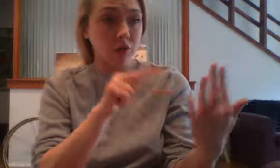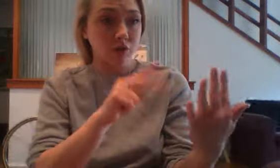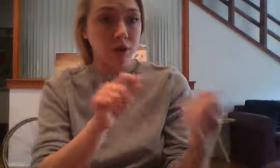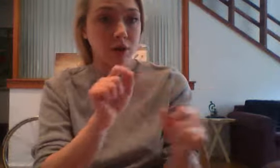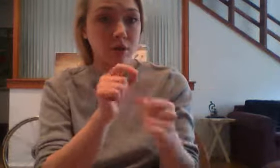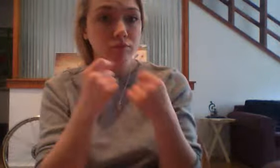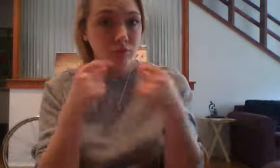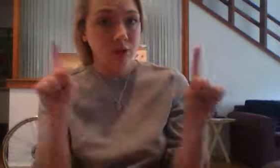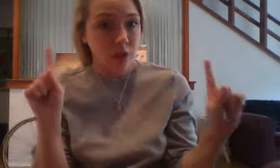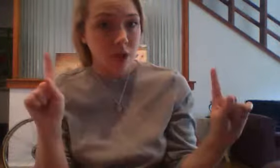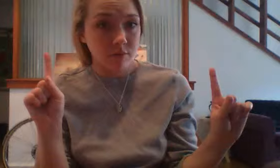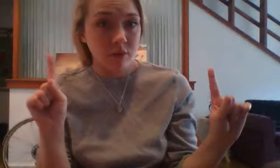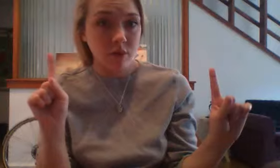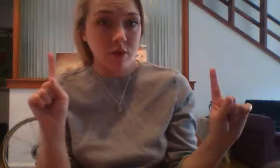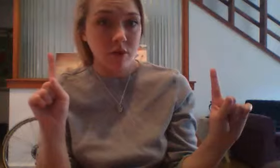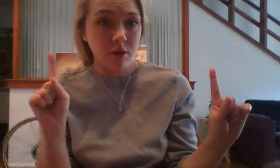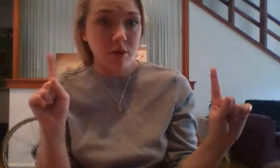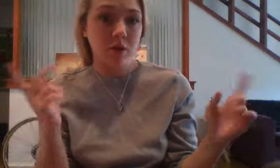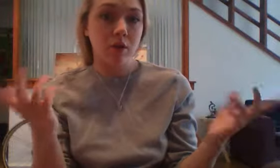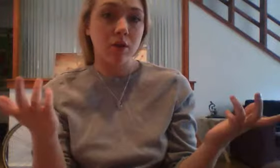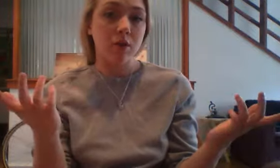because you can get all the visual information plus everybody's speaking.